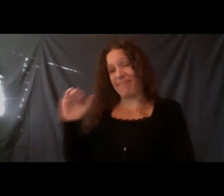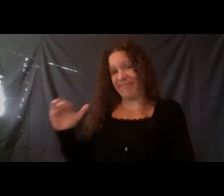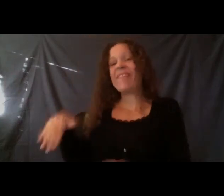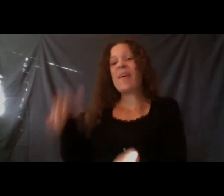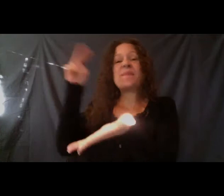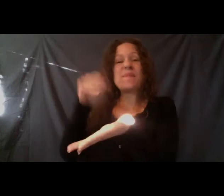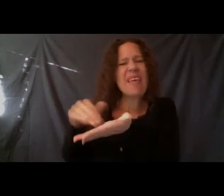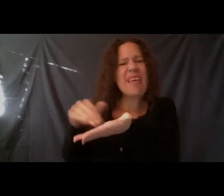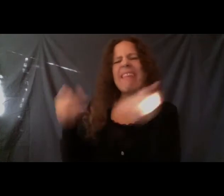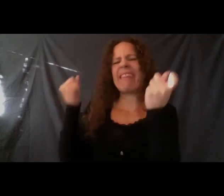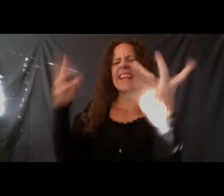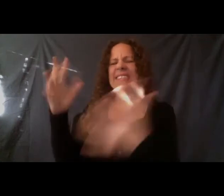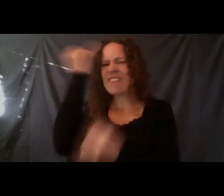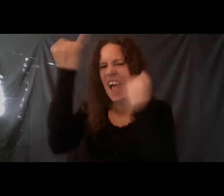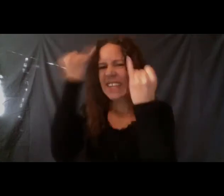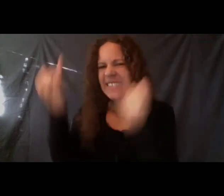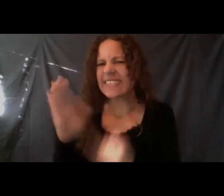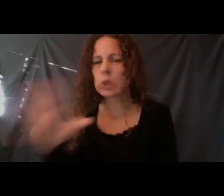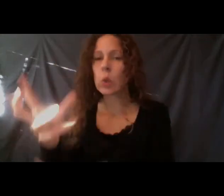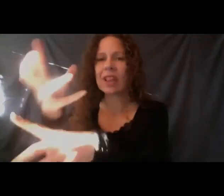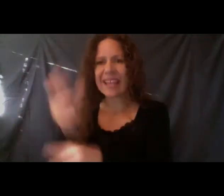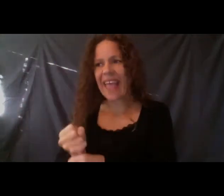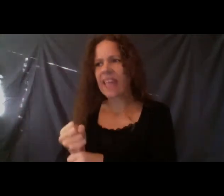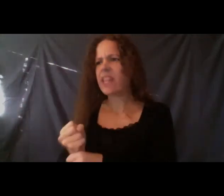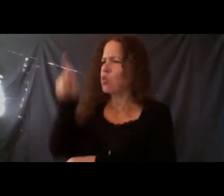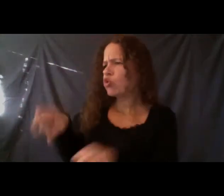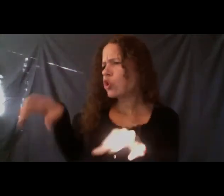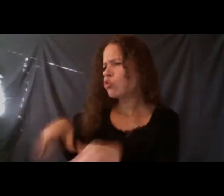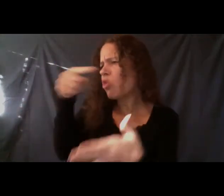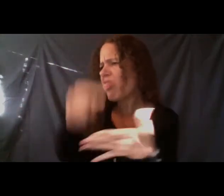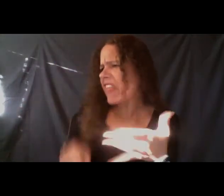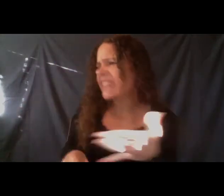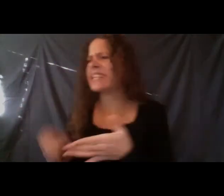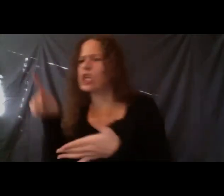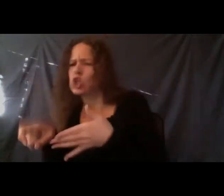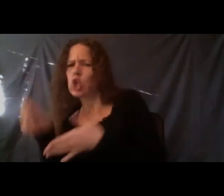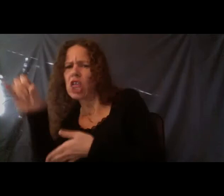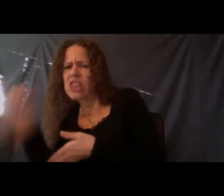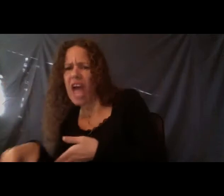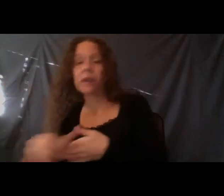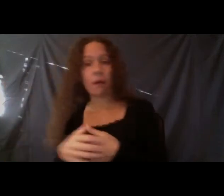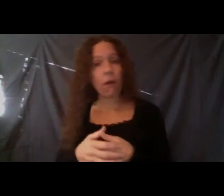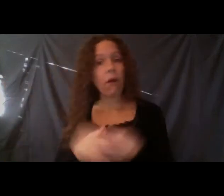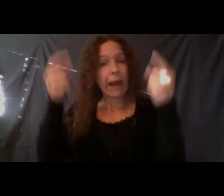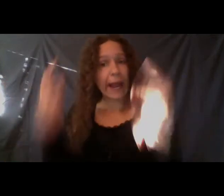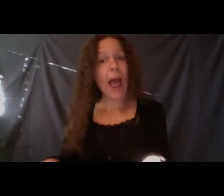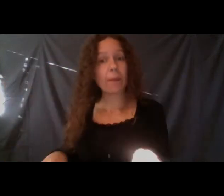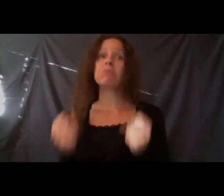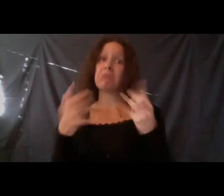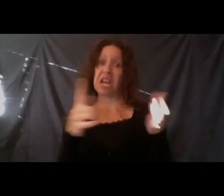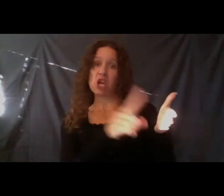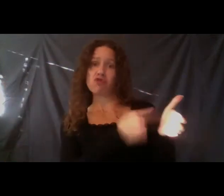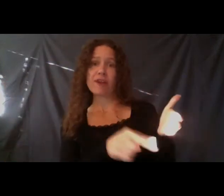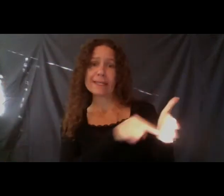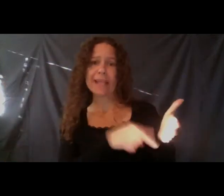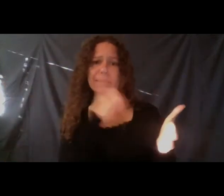and you should do this and you should do that. And, you know, he realized that was going to happen. And that's exactly what happened. Many people criticized him for not doing what